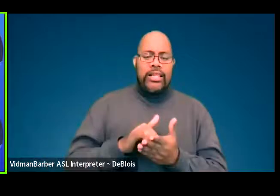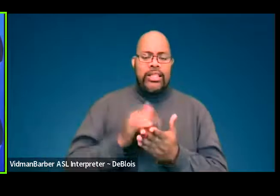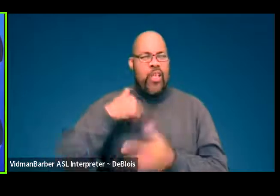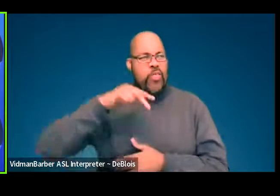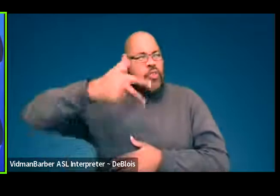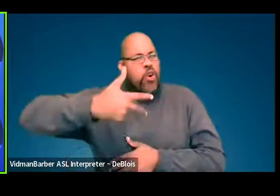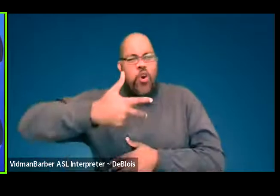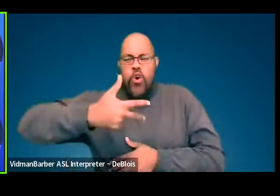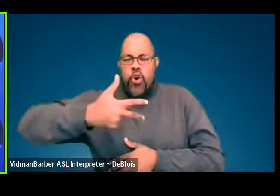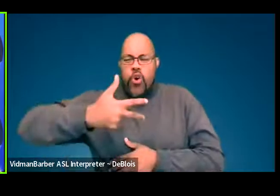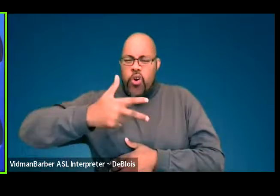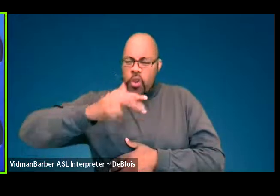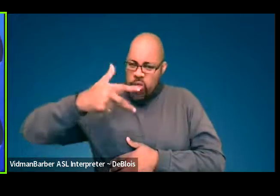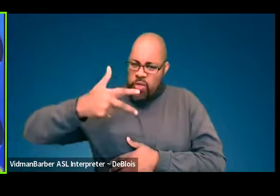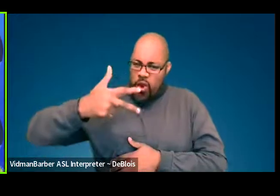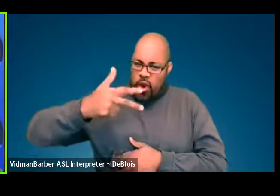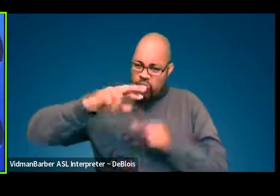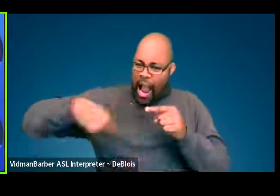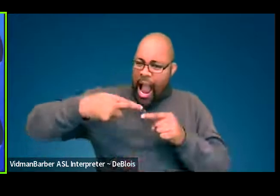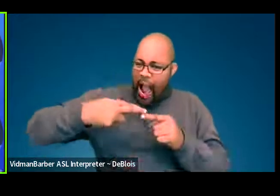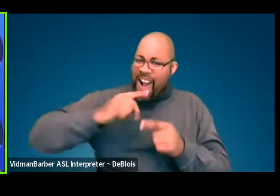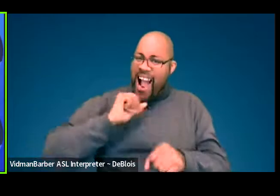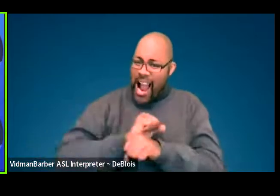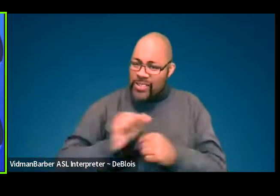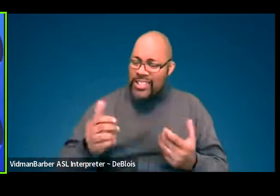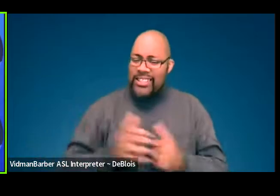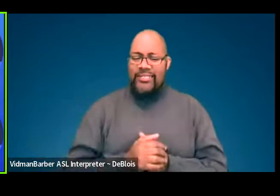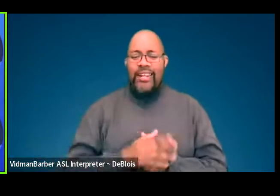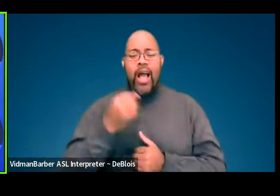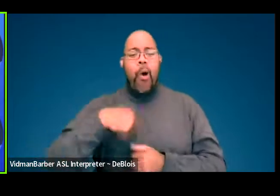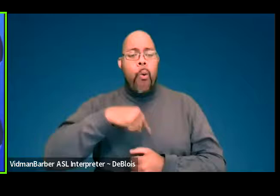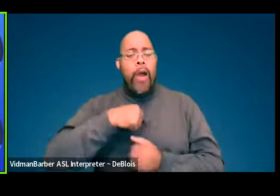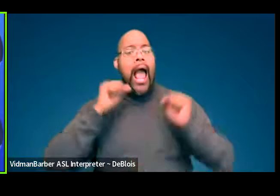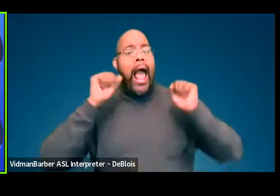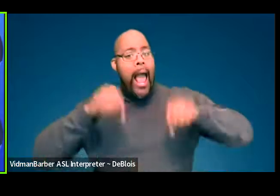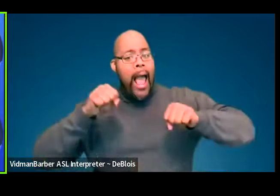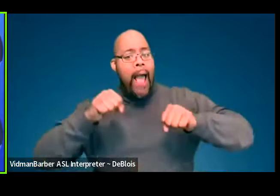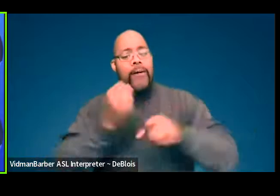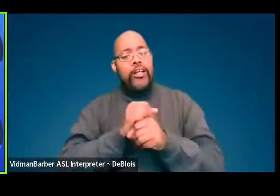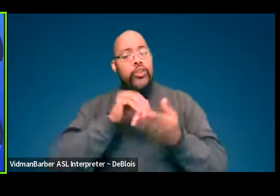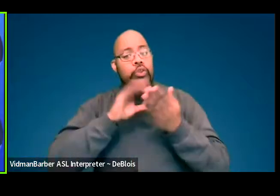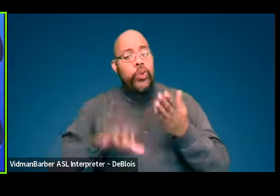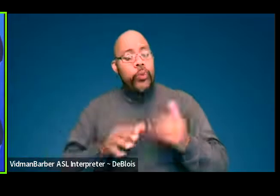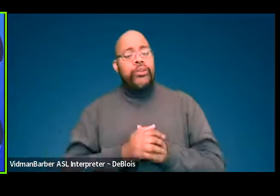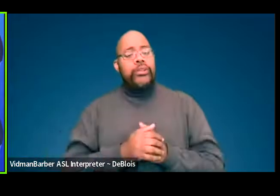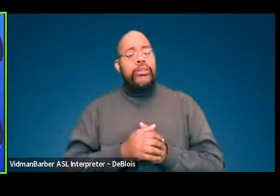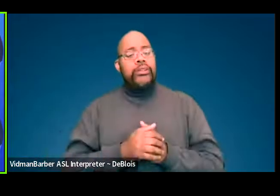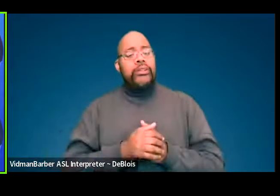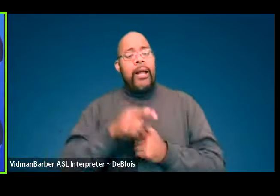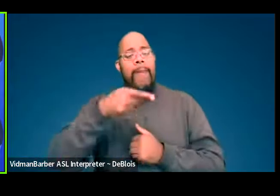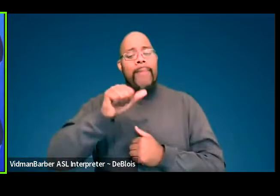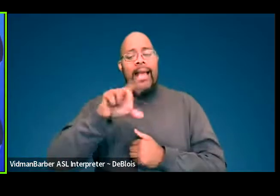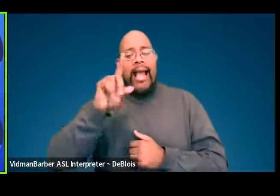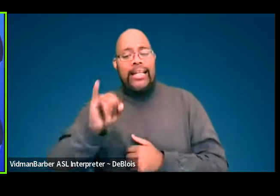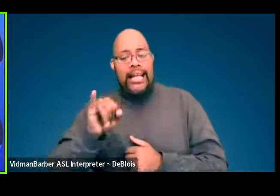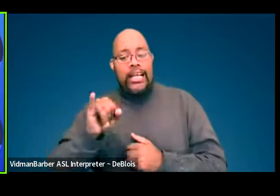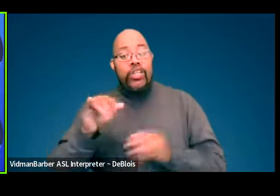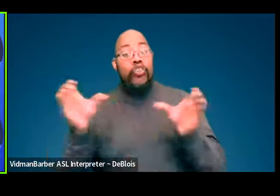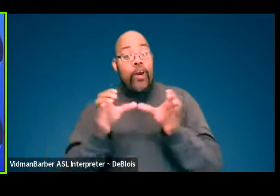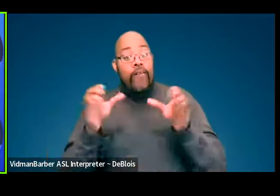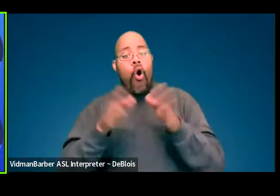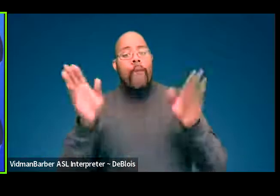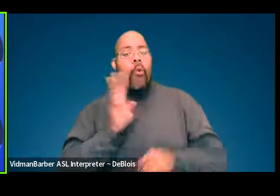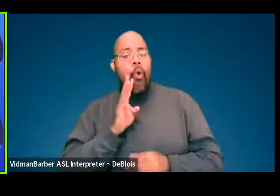third round, actually. And we have been able to get students, PADI scuba dive certified, open